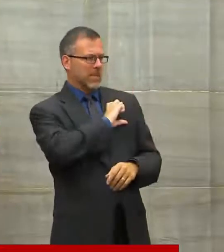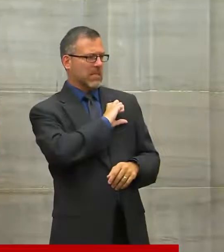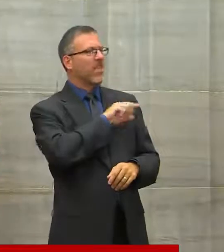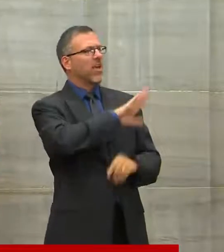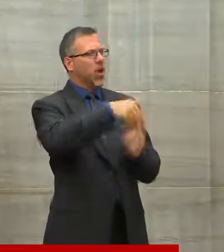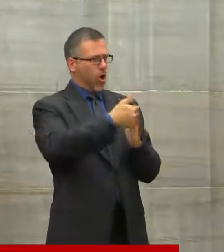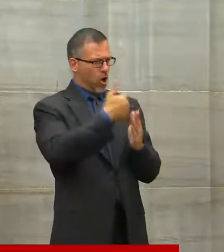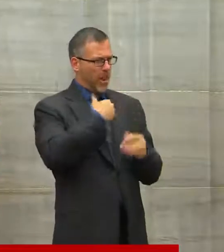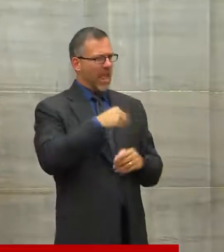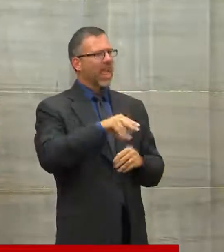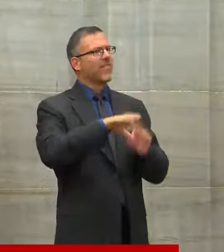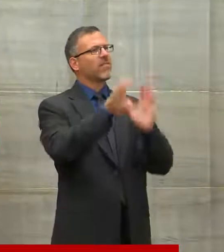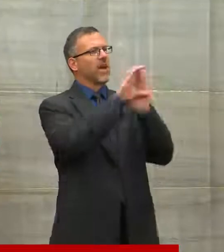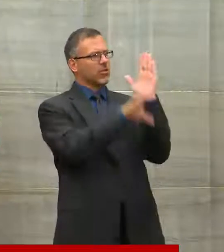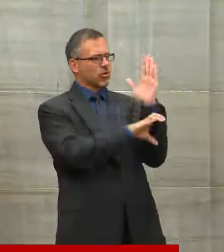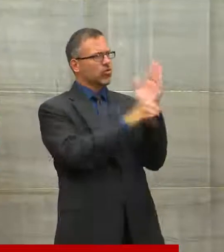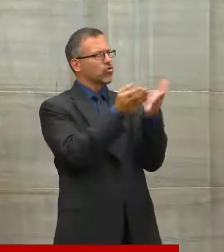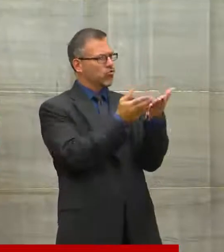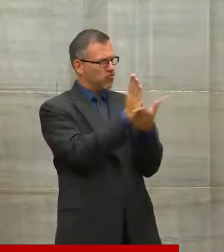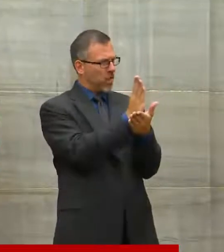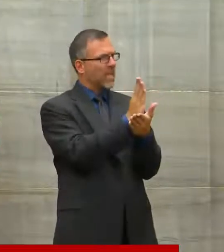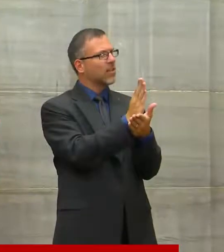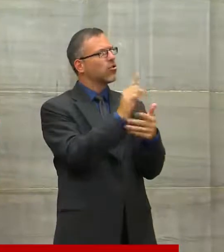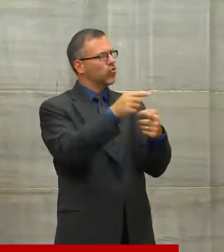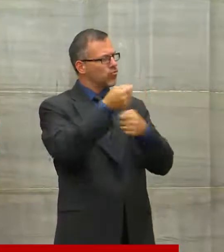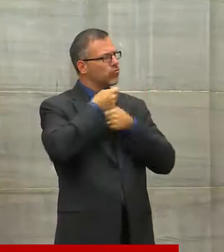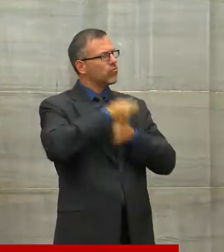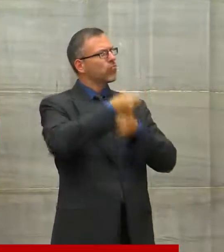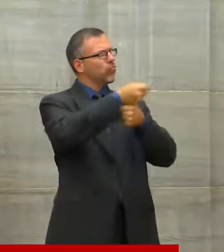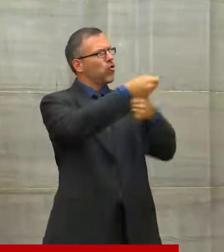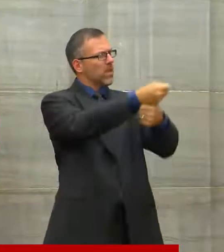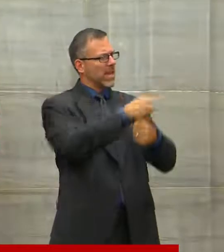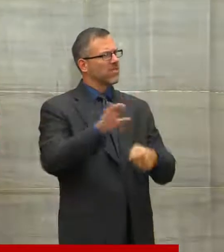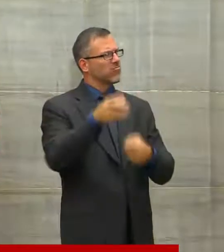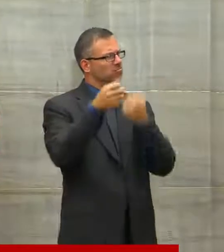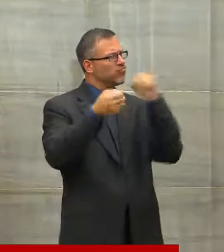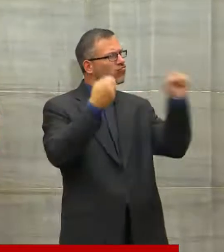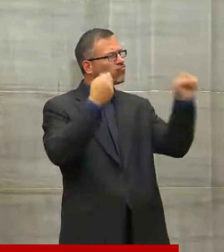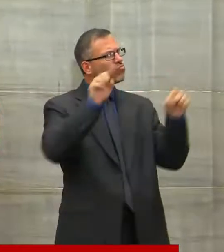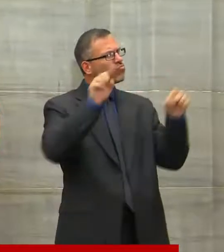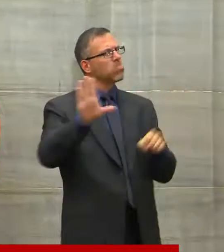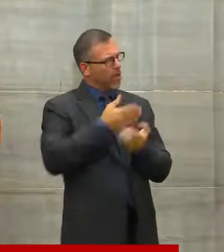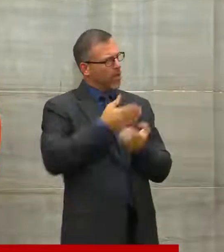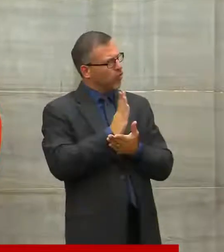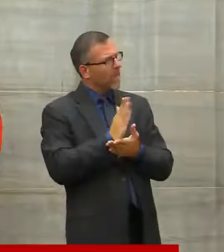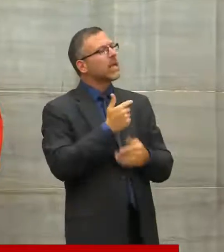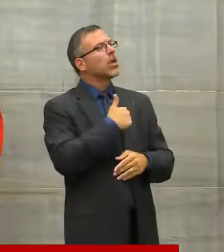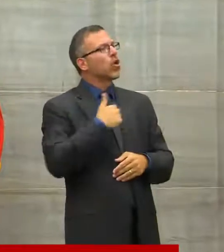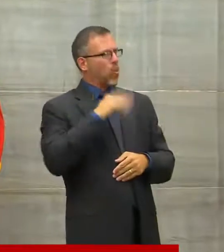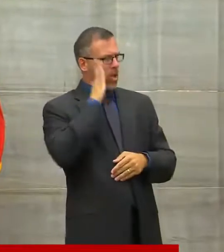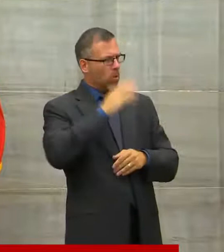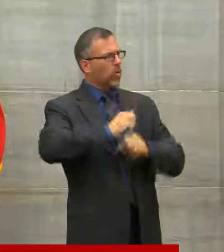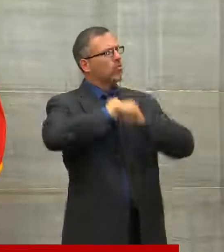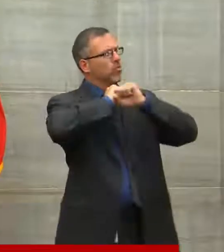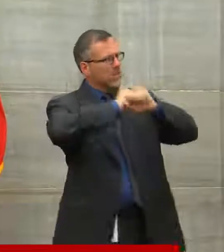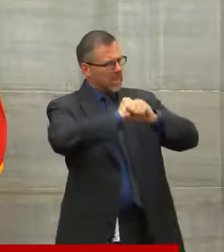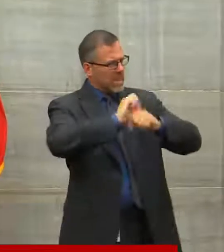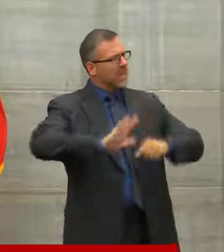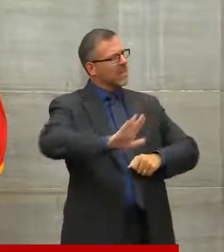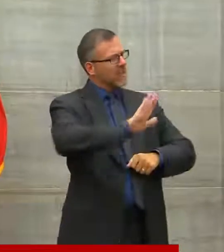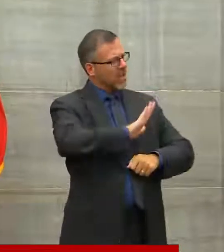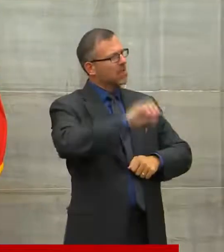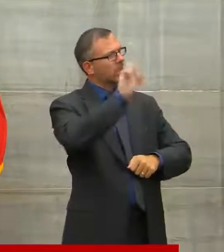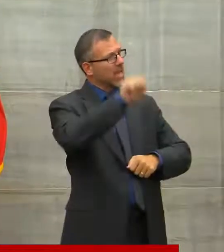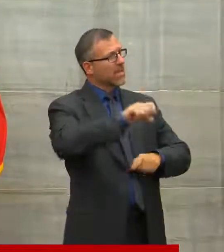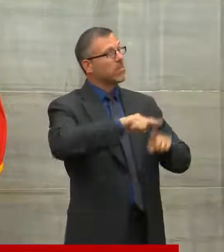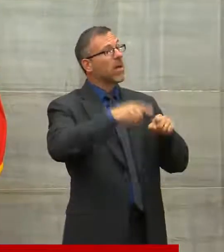to support protesters, and we're going to allow that. We will protect them and defend them. We will not